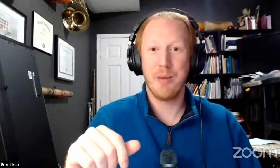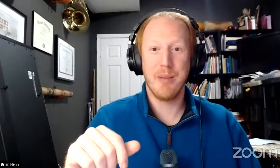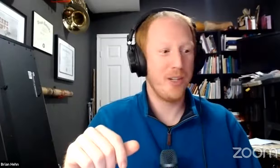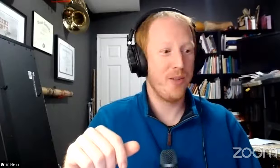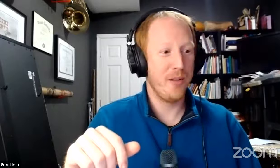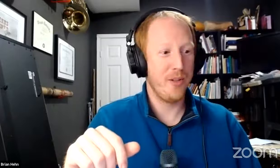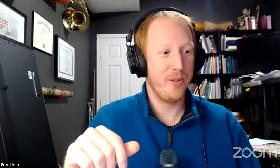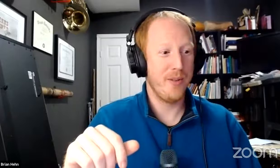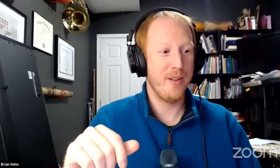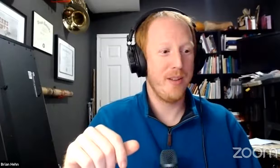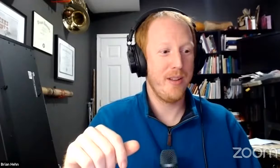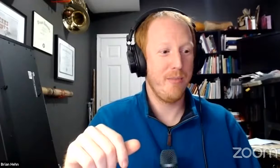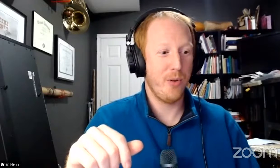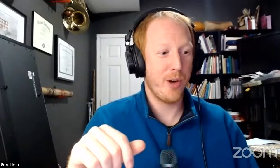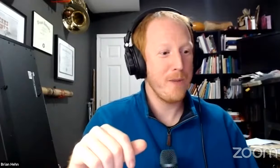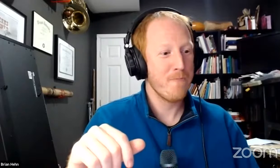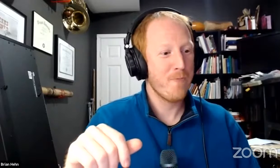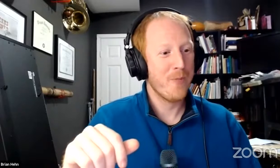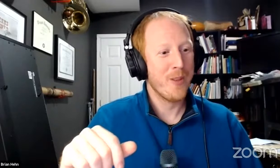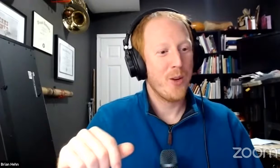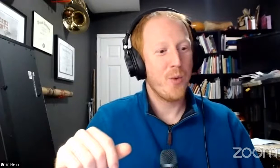virus-free.